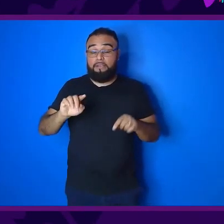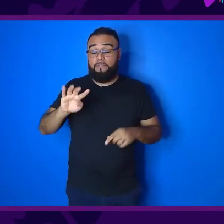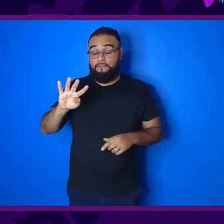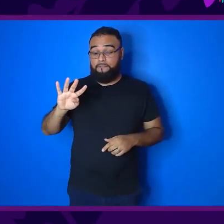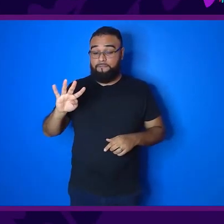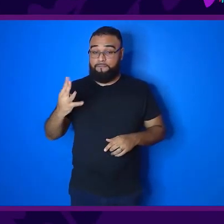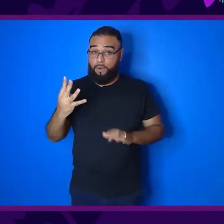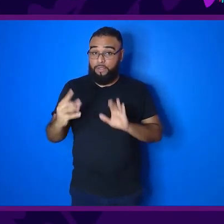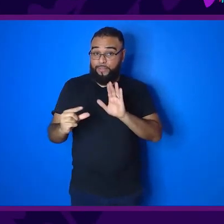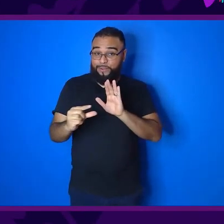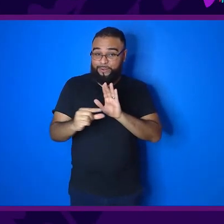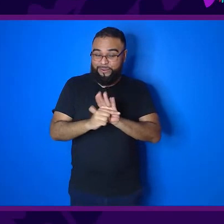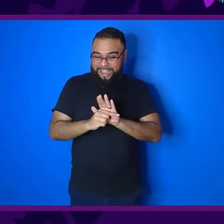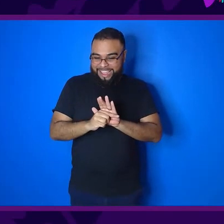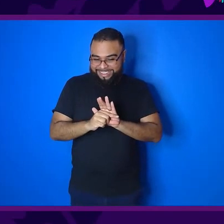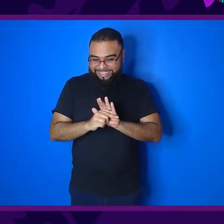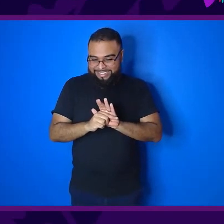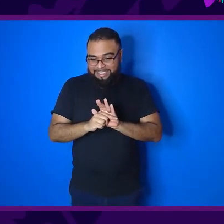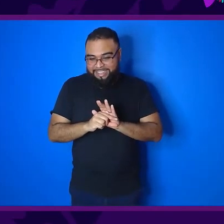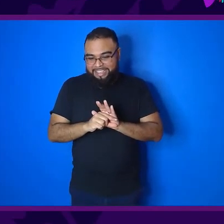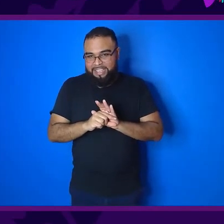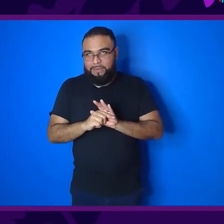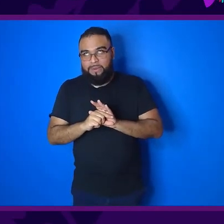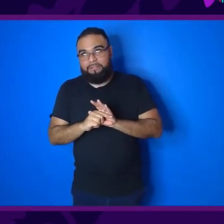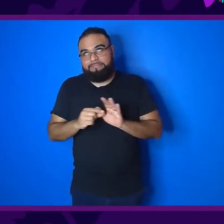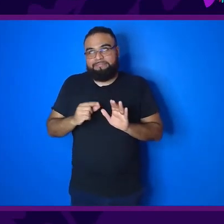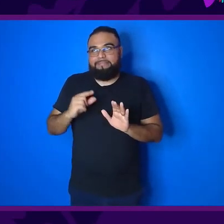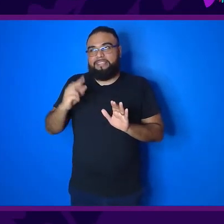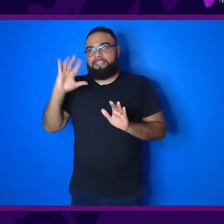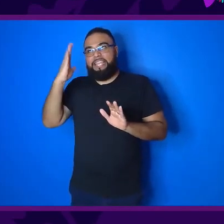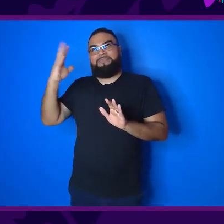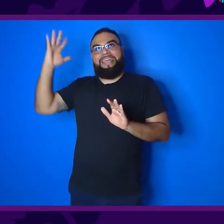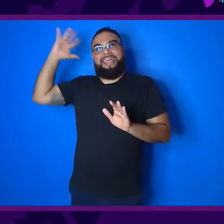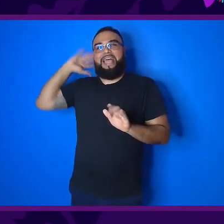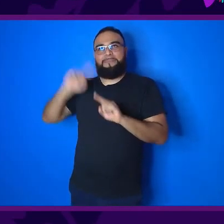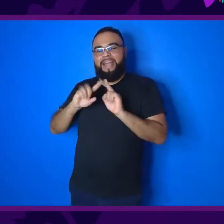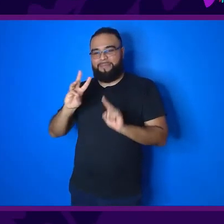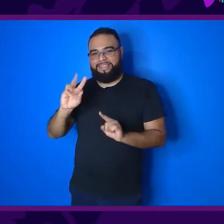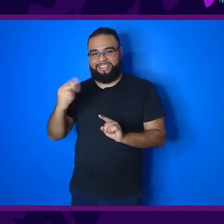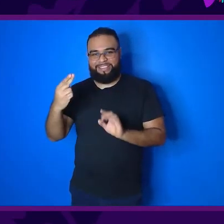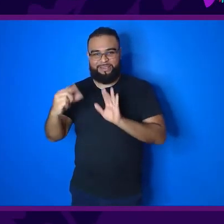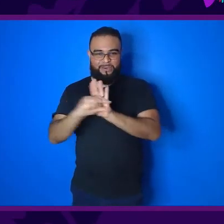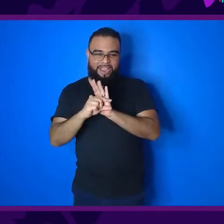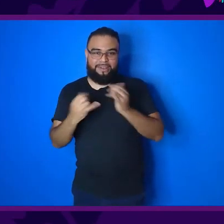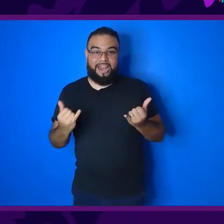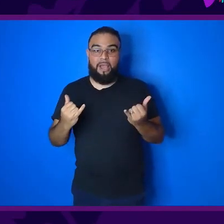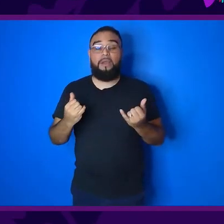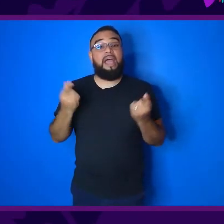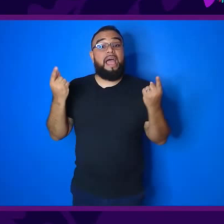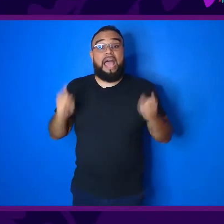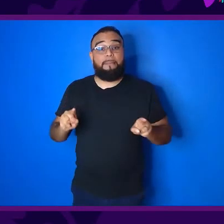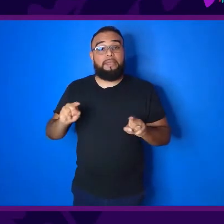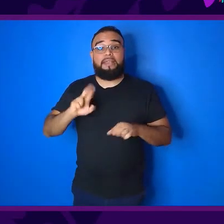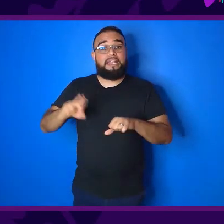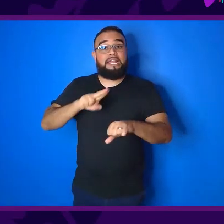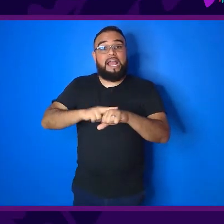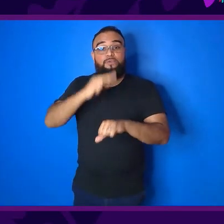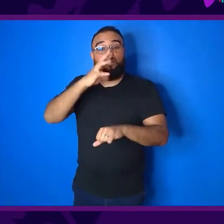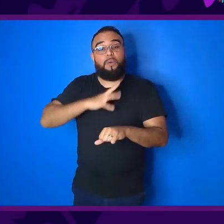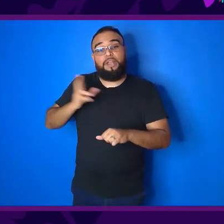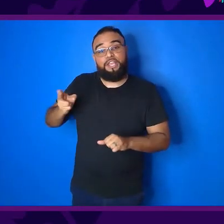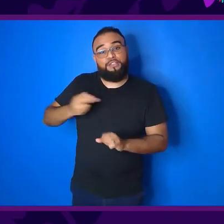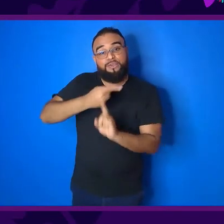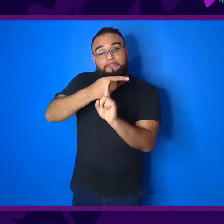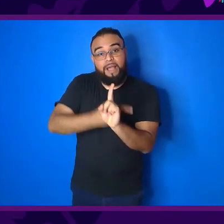me look a long time, but I'm in 6th grade. In 4th grade, we had like National Women's History Month, and then we had to do a project